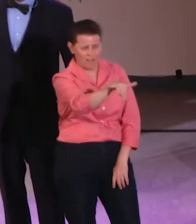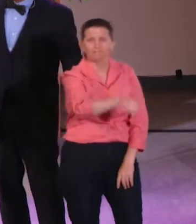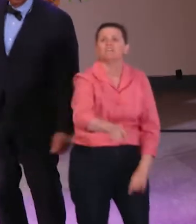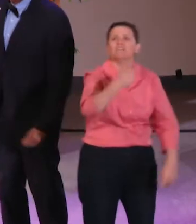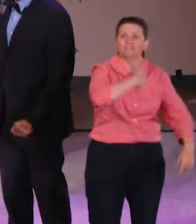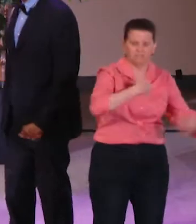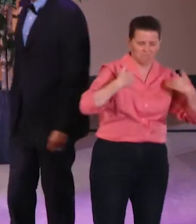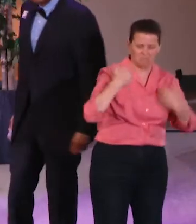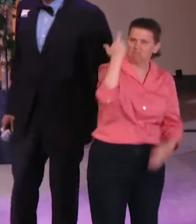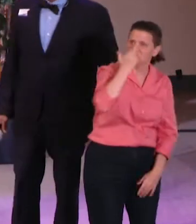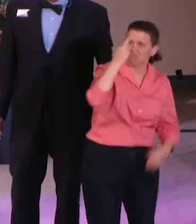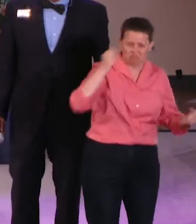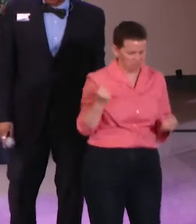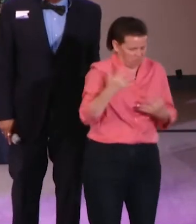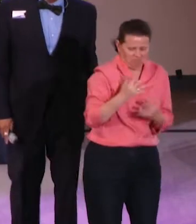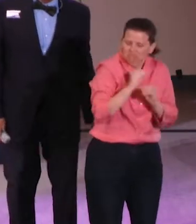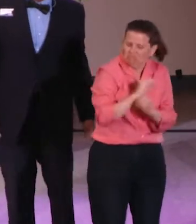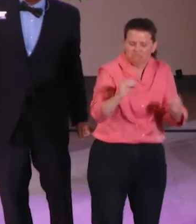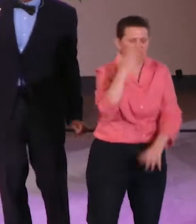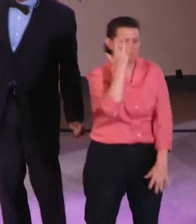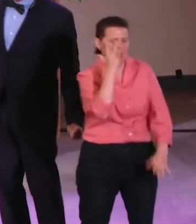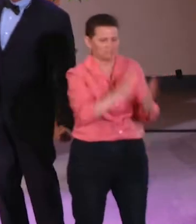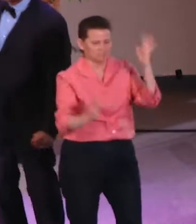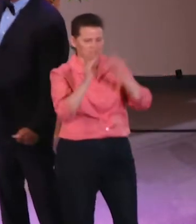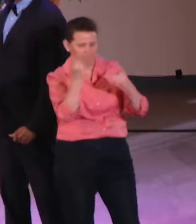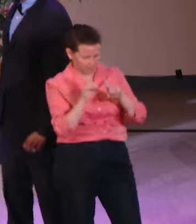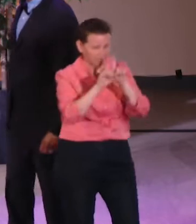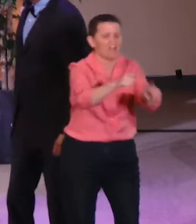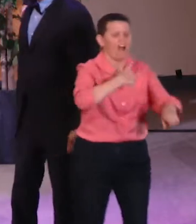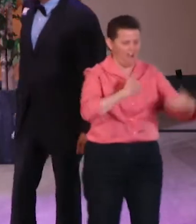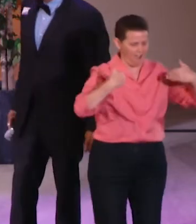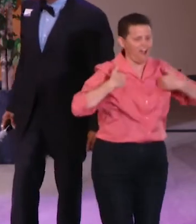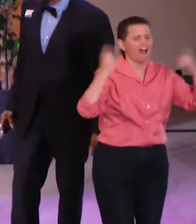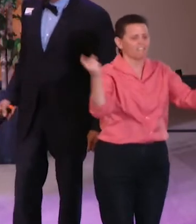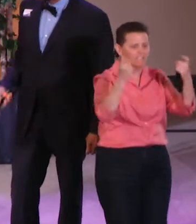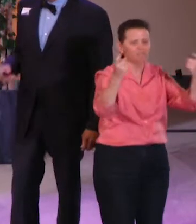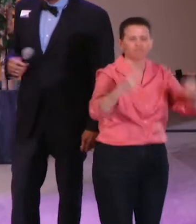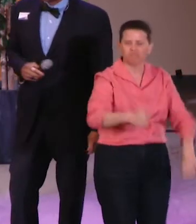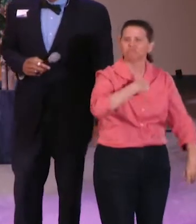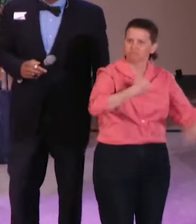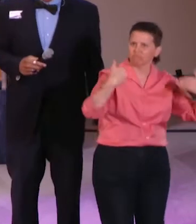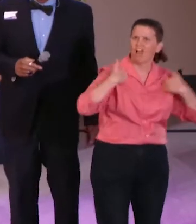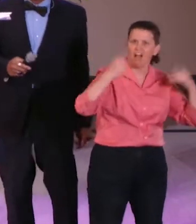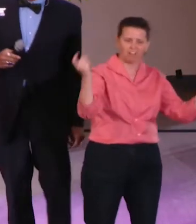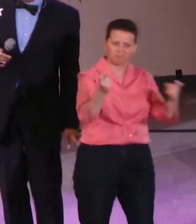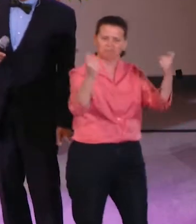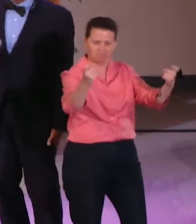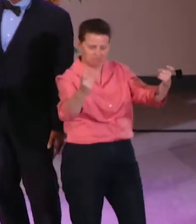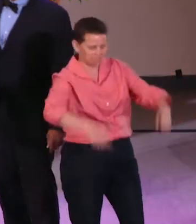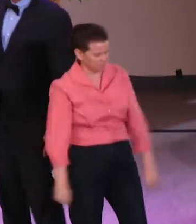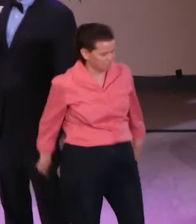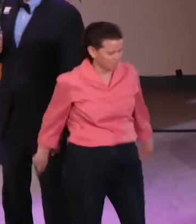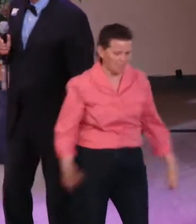V-I-C-T-O-R-Y. I got no reason to fear. I got Jesus on my side. I got that. I got that. I got